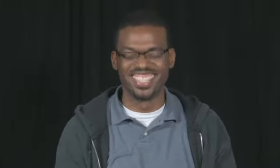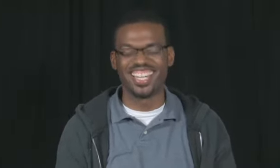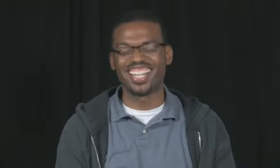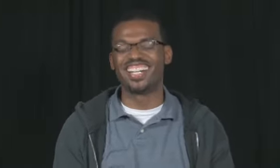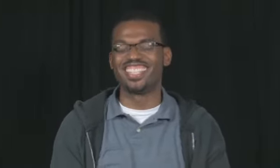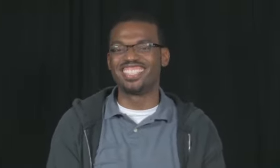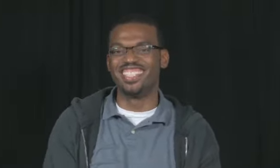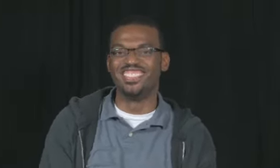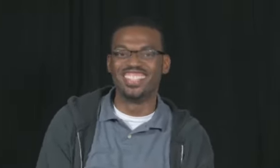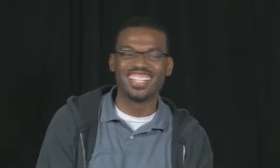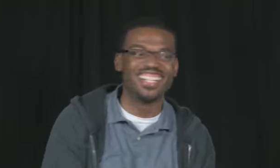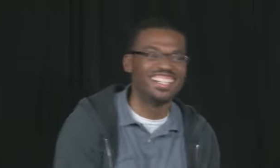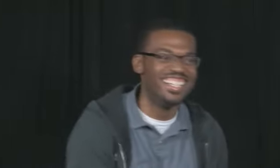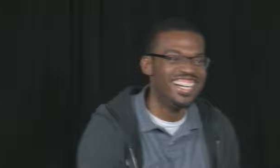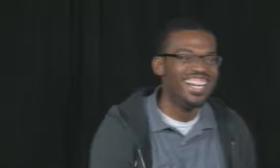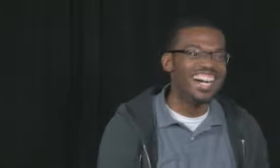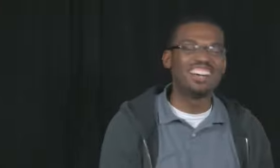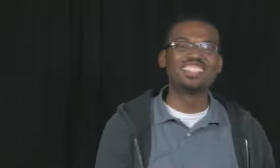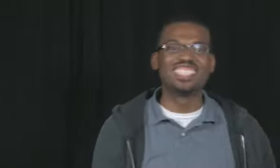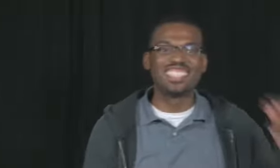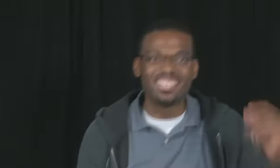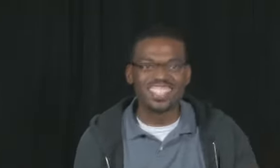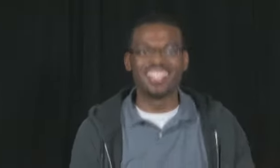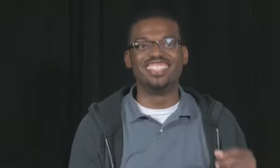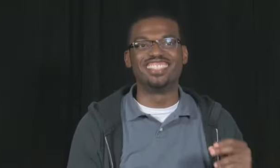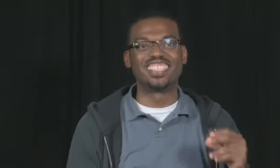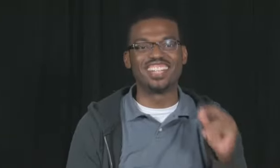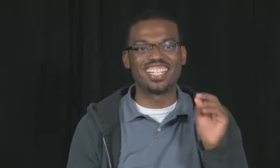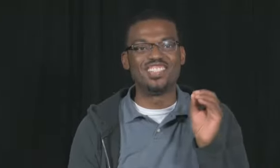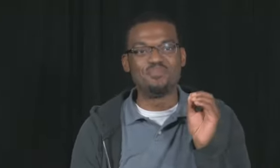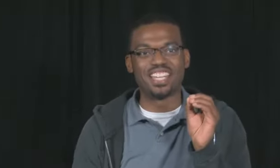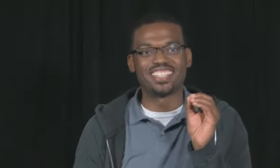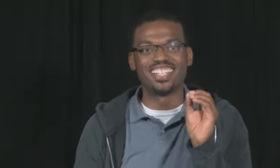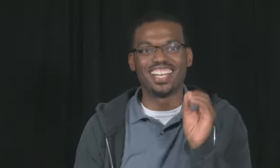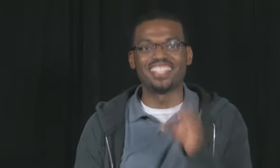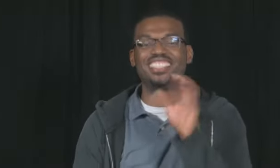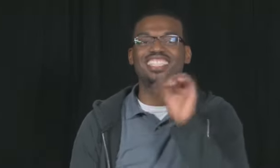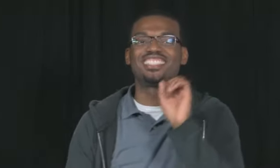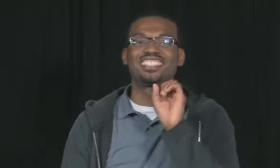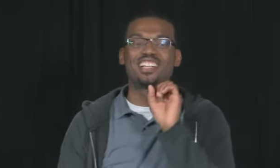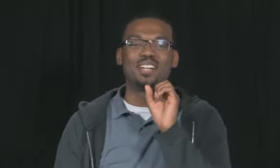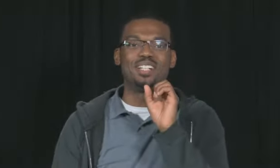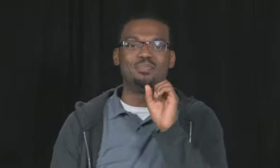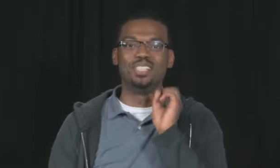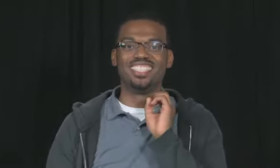Ah, I caught it that time. Yeah, I always want to stop there so I can make "in her cheeks" come out, but